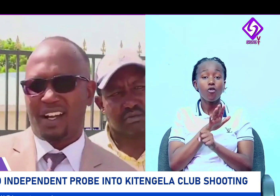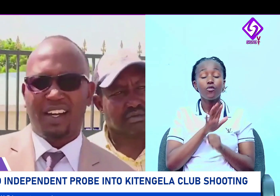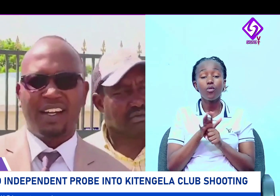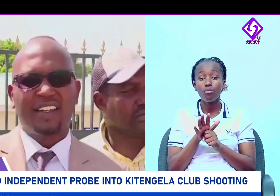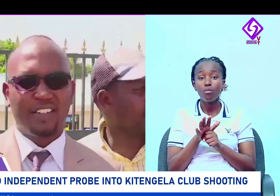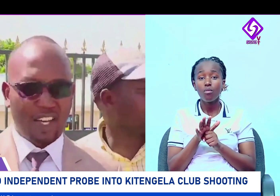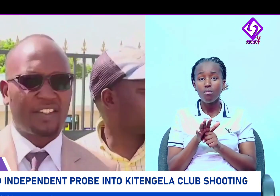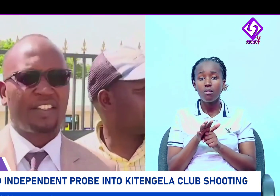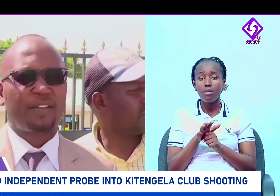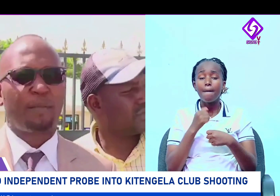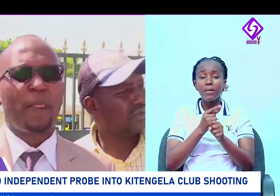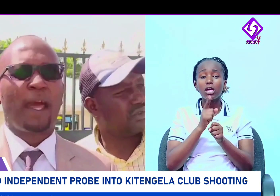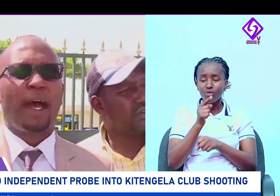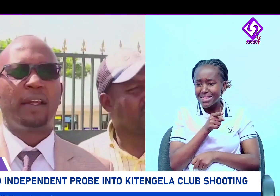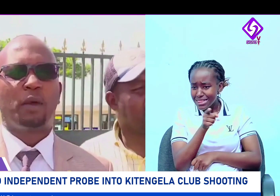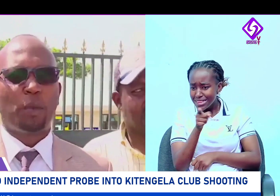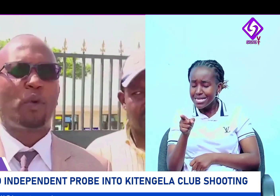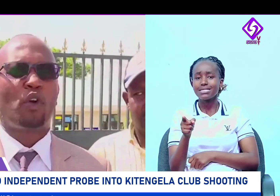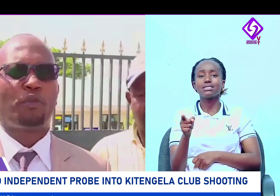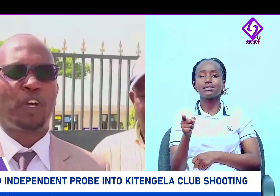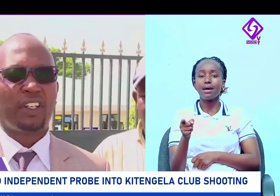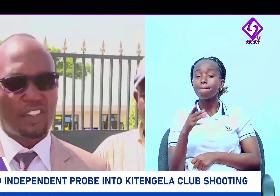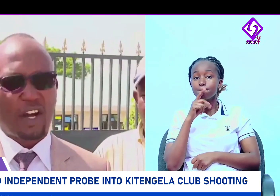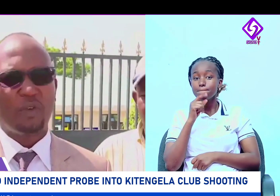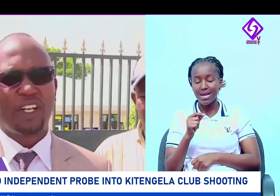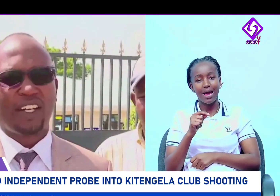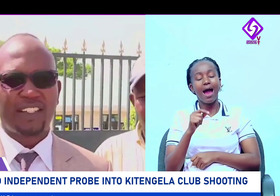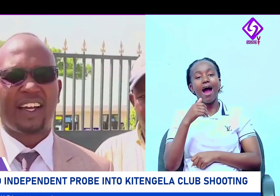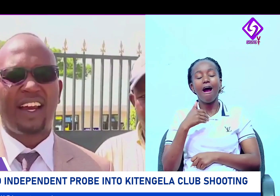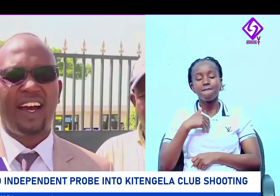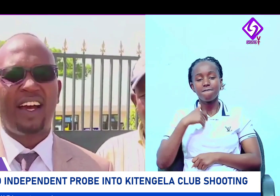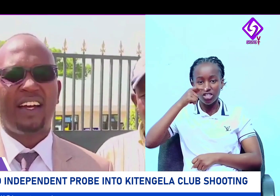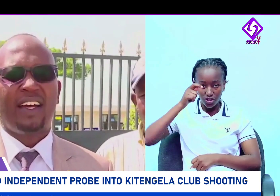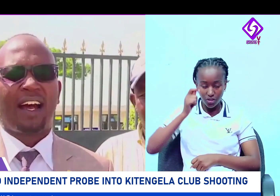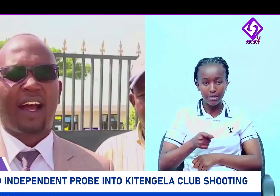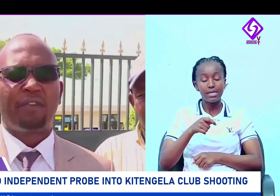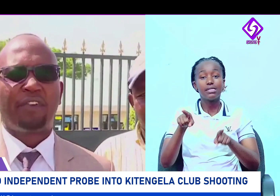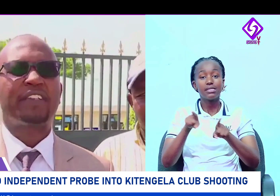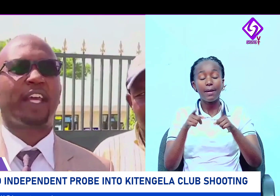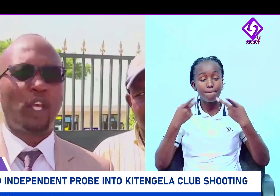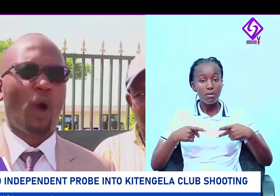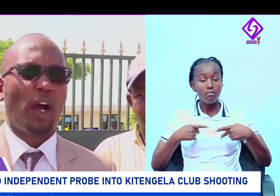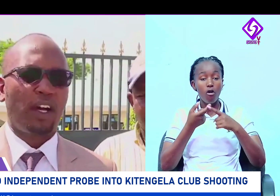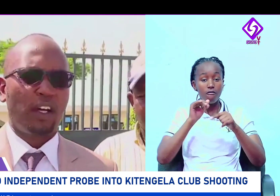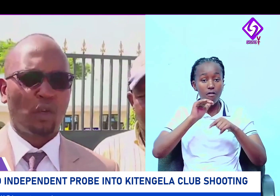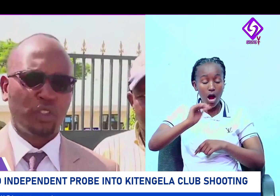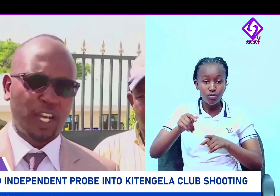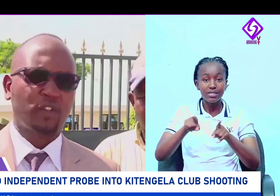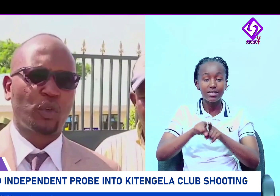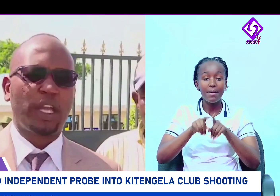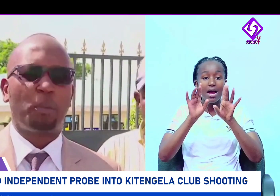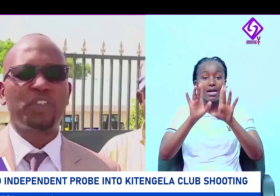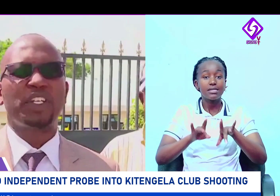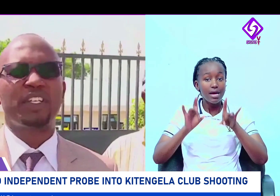can get justice and the people of this county and Kitengela can feel secure, not just on their